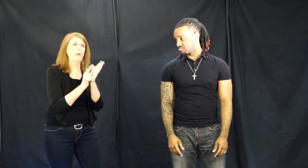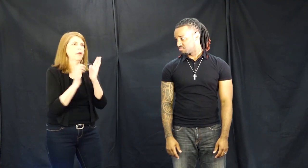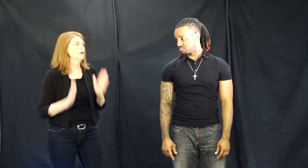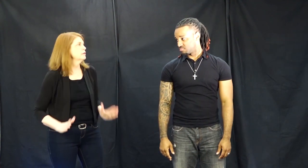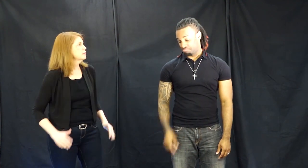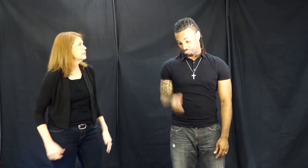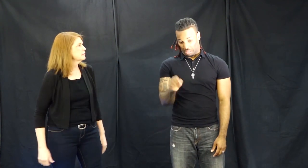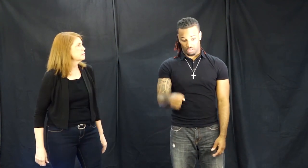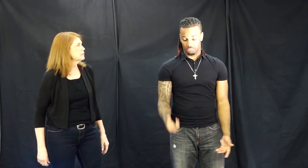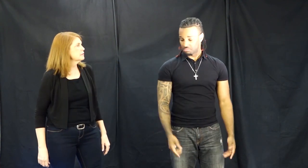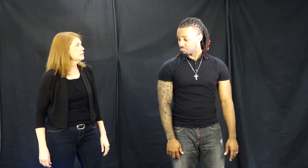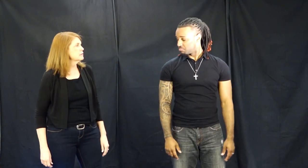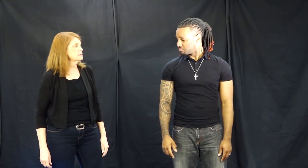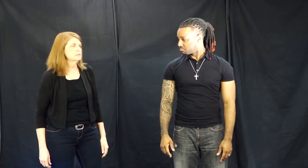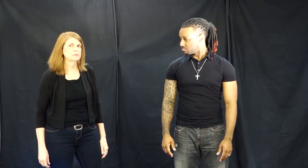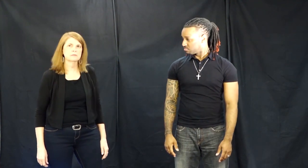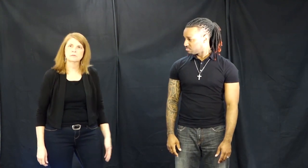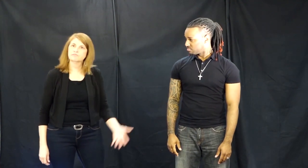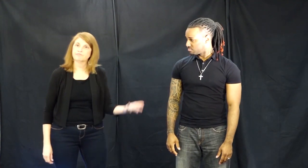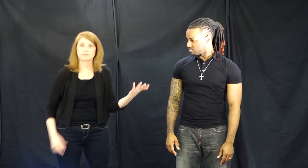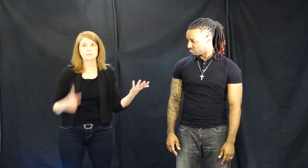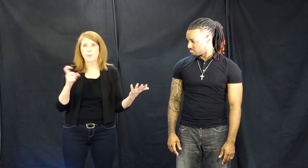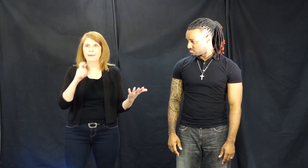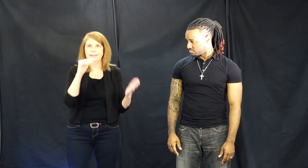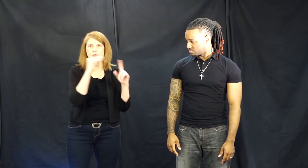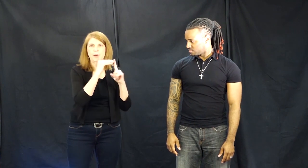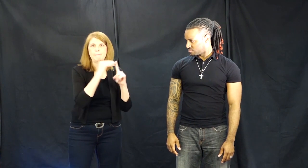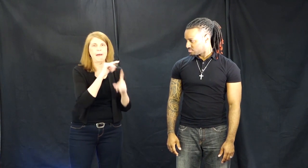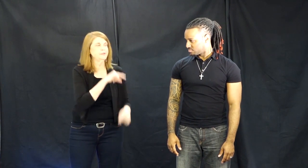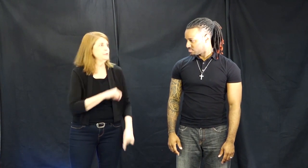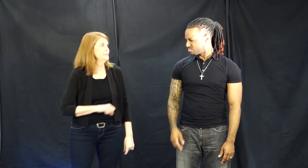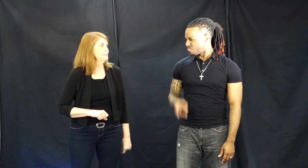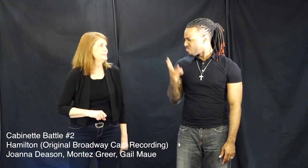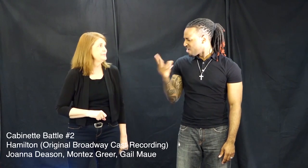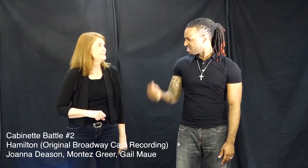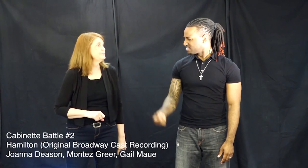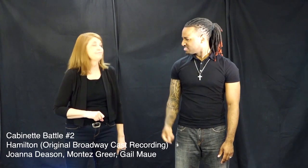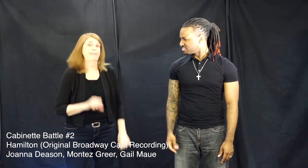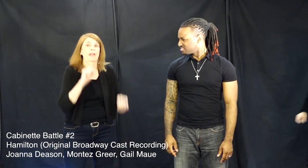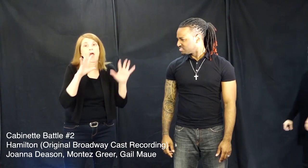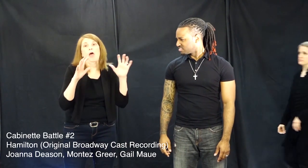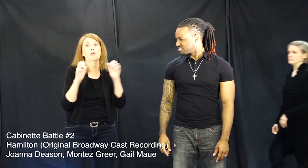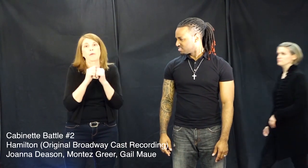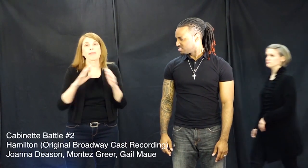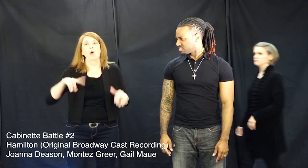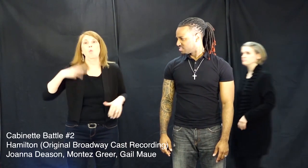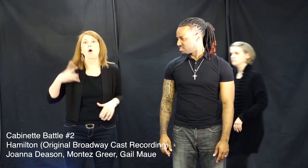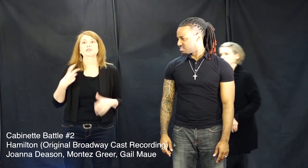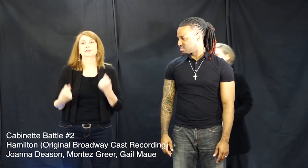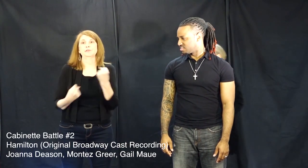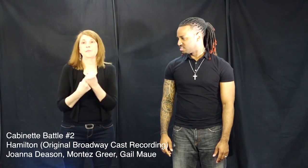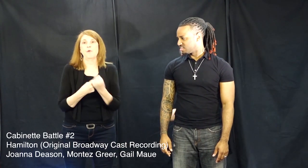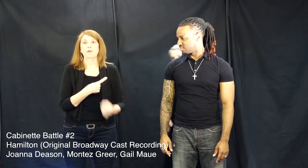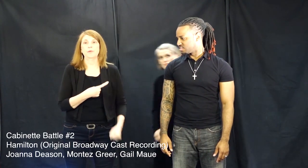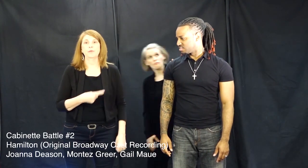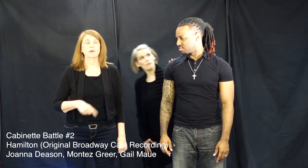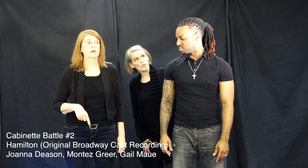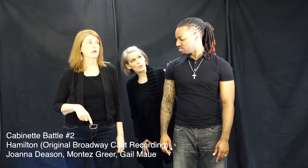got acquitted. Yeah. Well, someone ought to remind you. What? You're nothing without Washington behind you. Hamilton. Daddy's